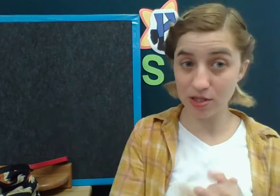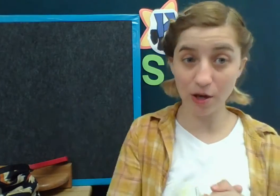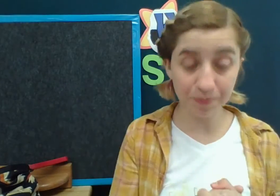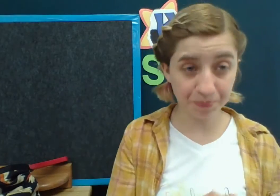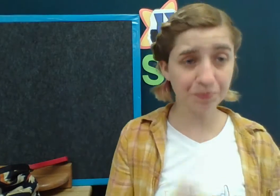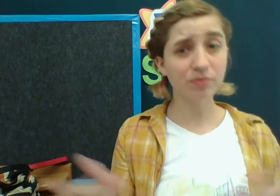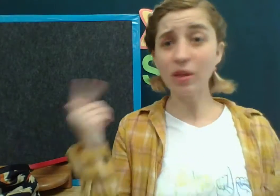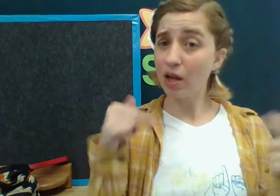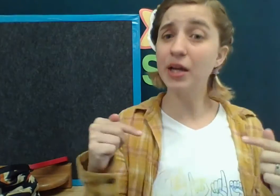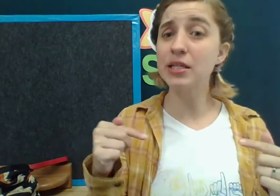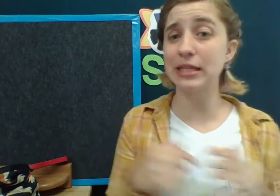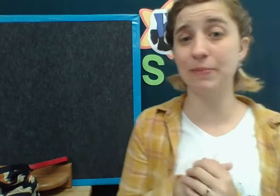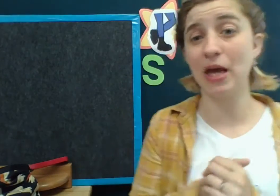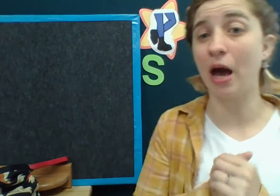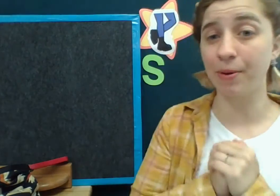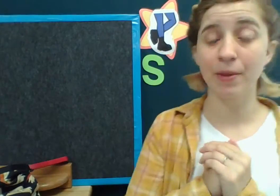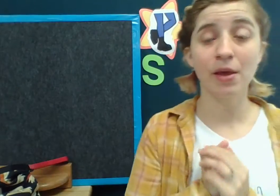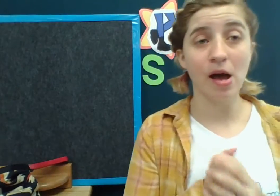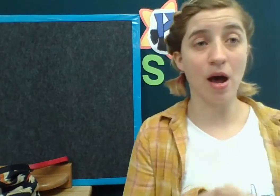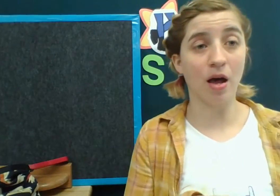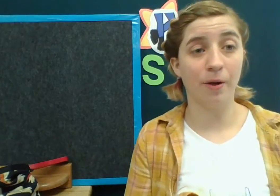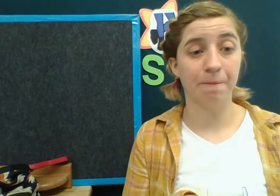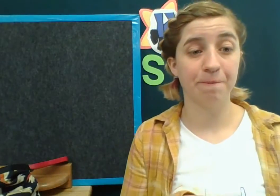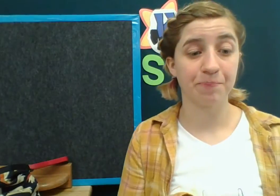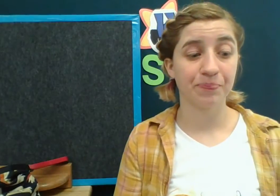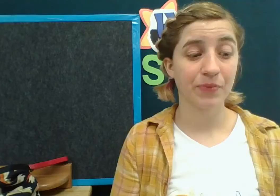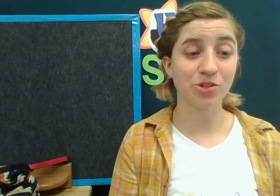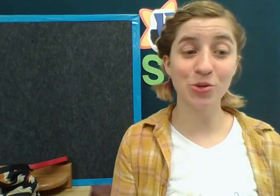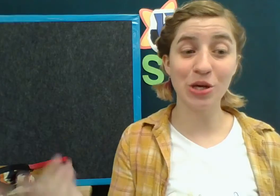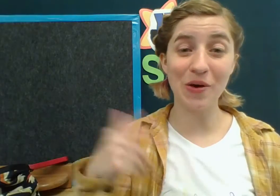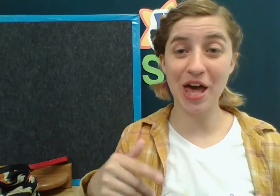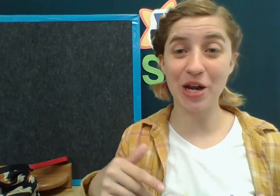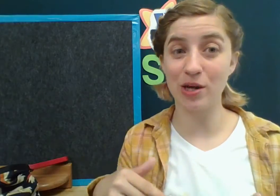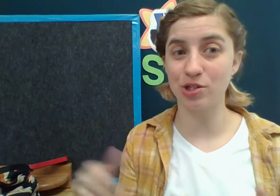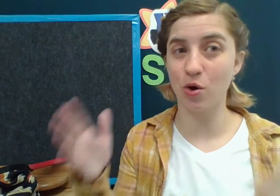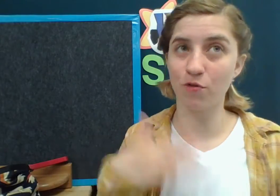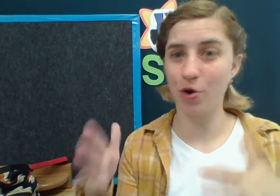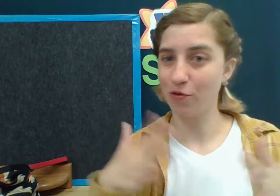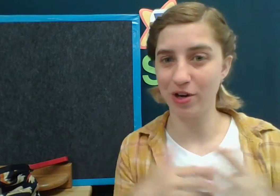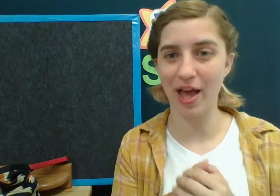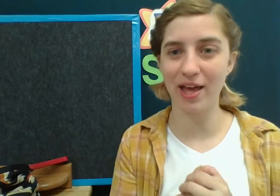so it'll still be up. So you can go ahead and watch it over and over again